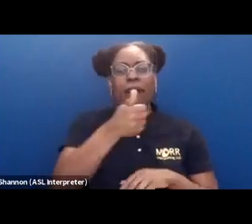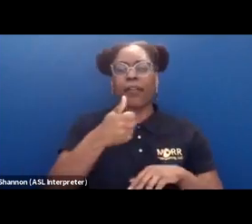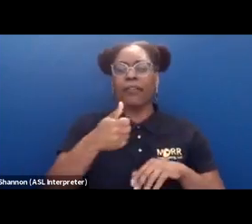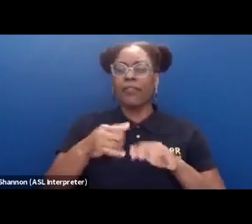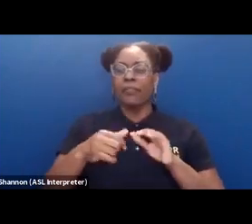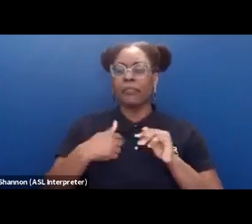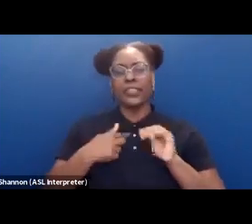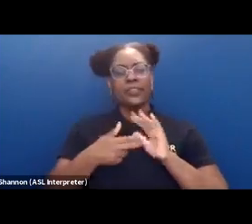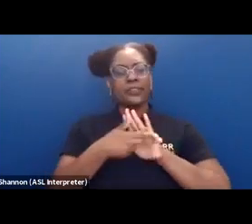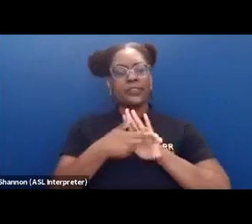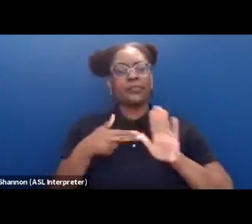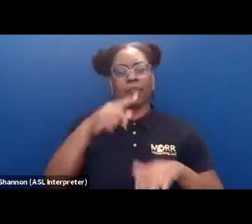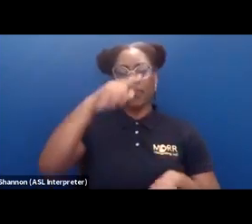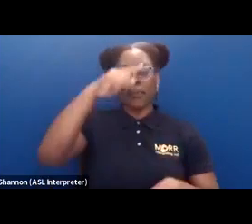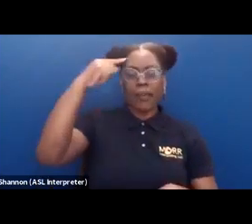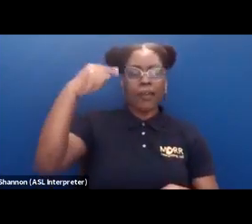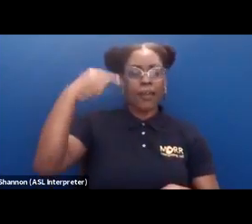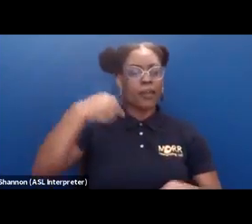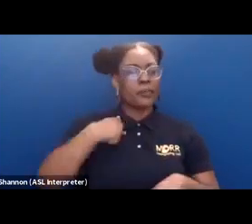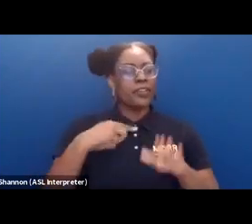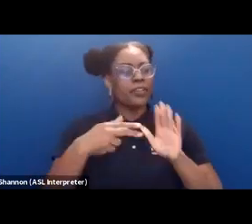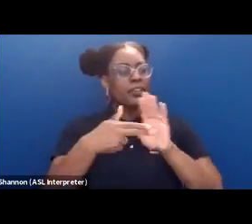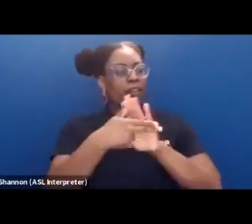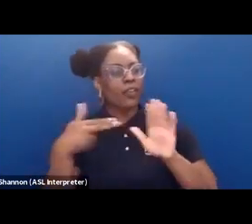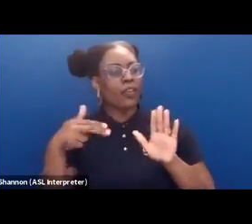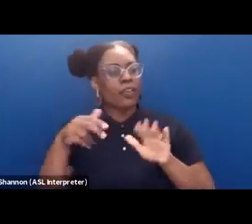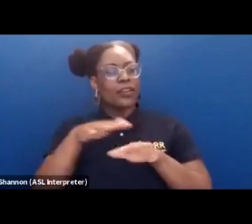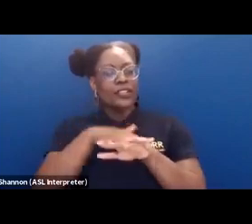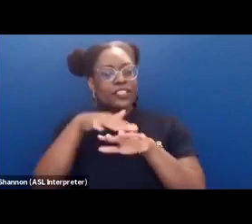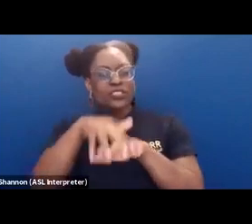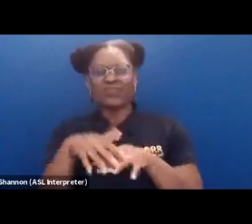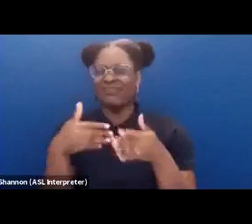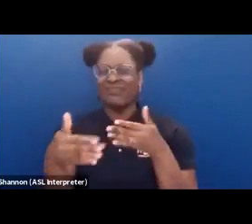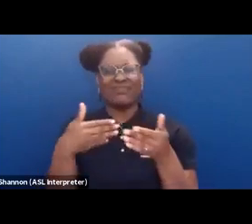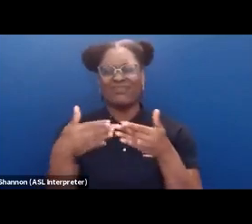in which I want to talk about